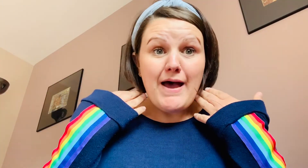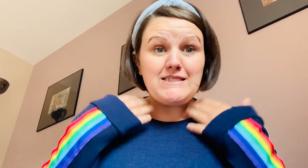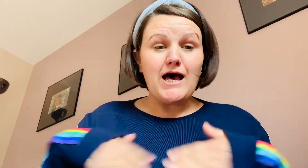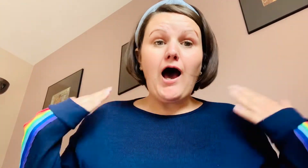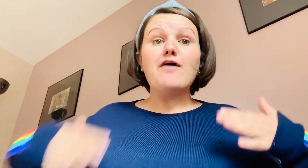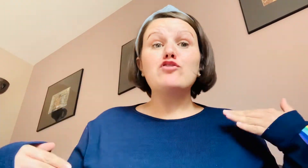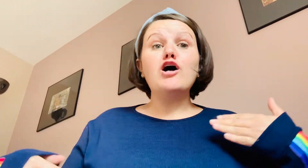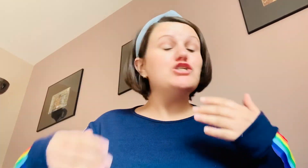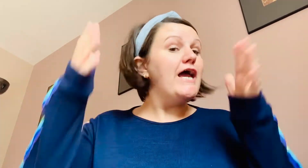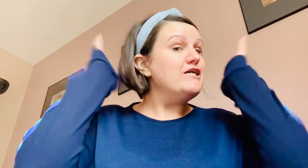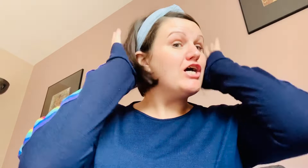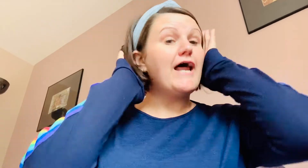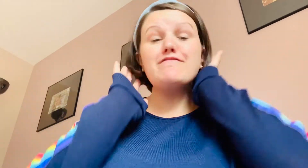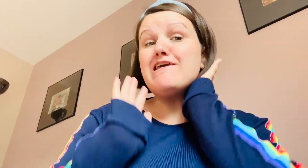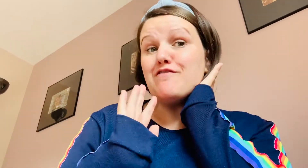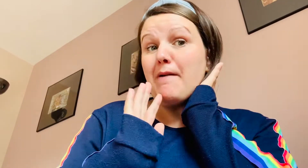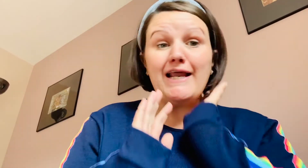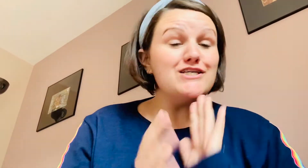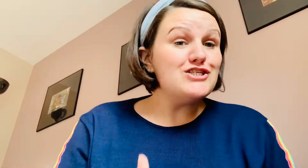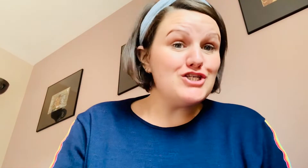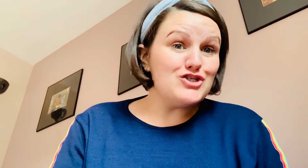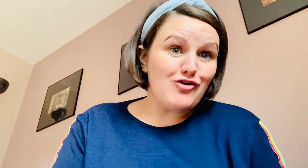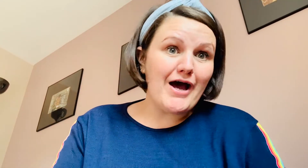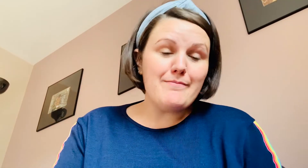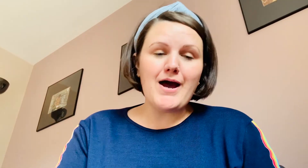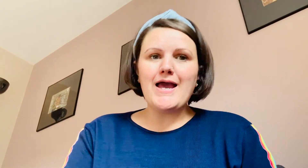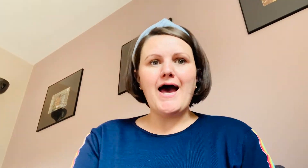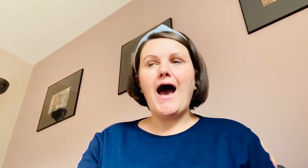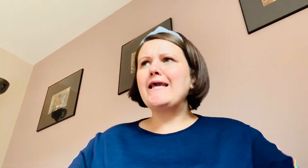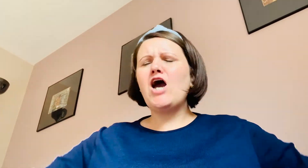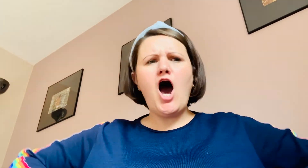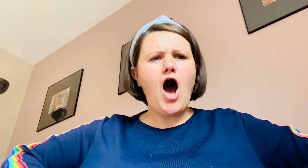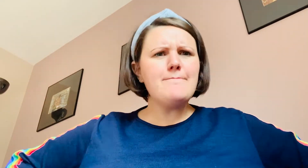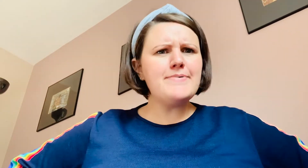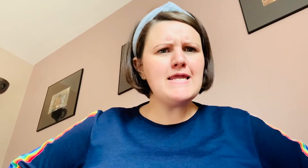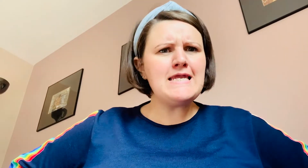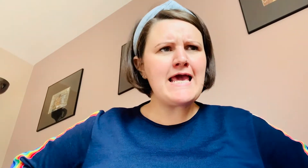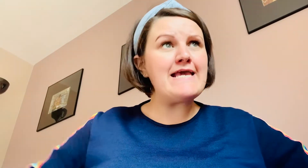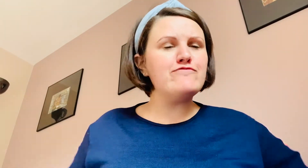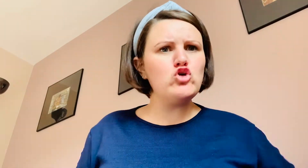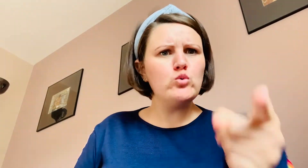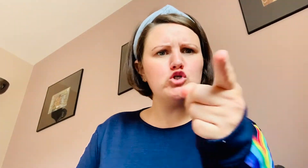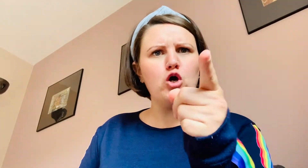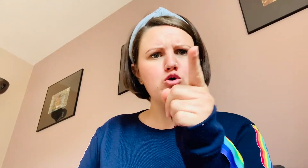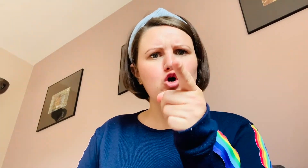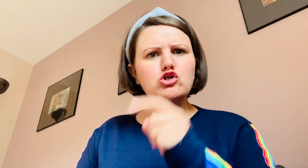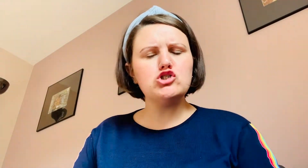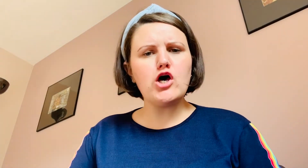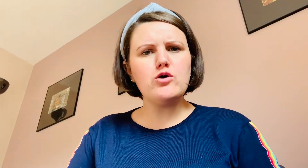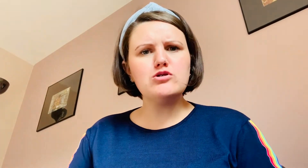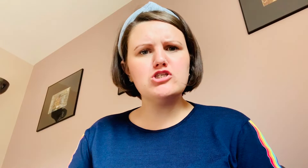that's better. I've got changed and I even managed to dry my hair. I can't believe you two.